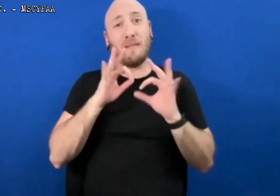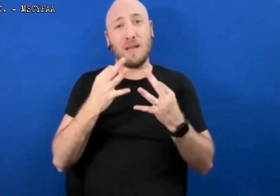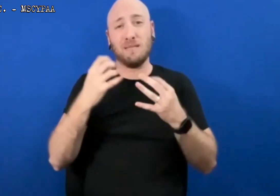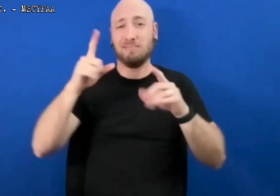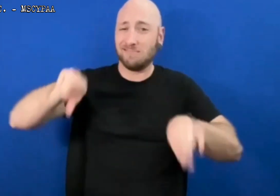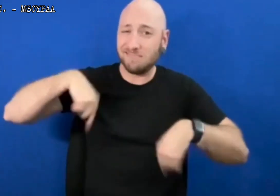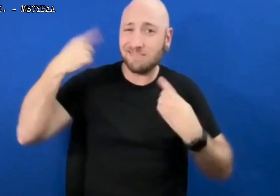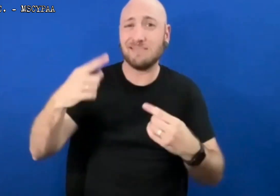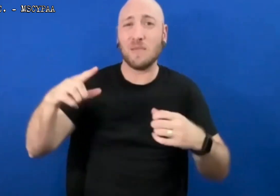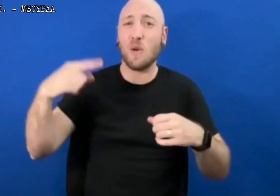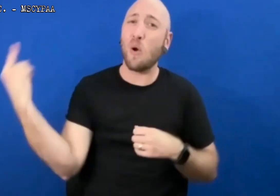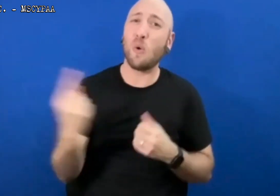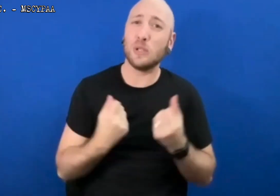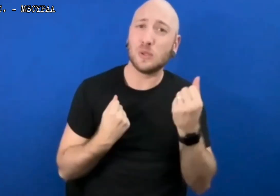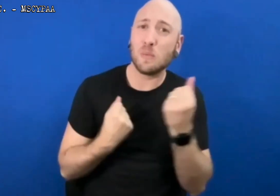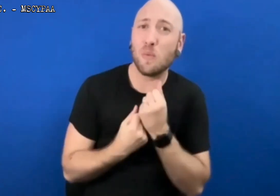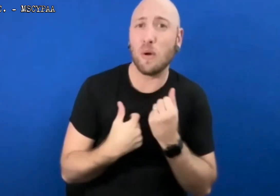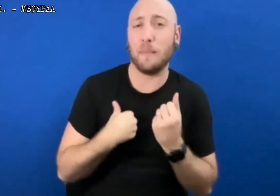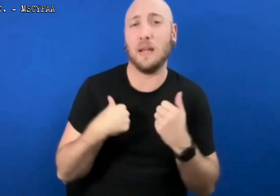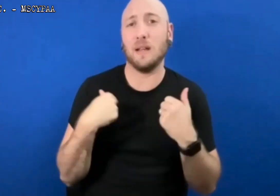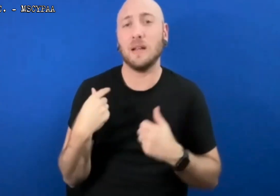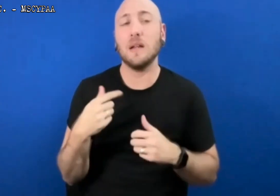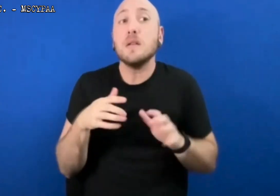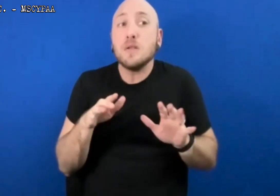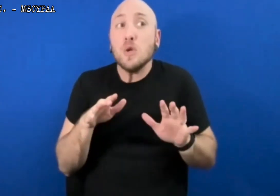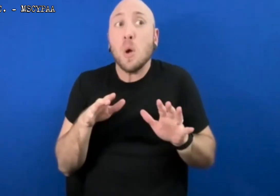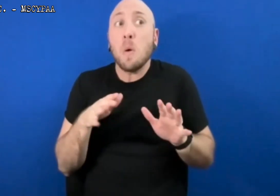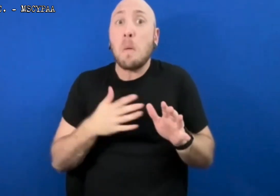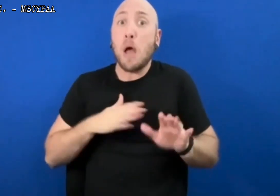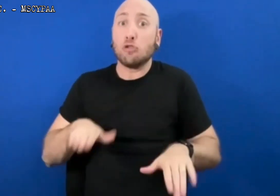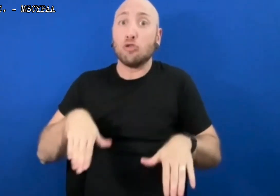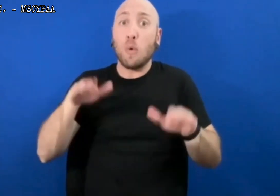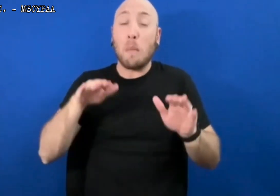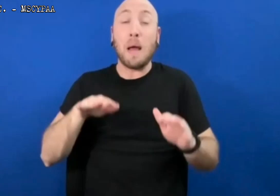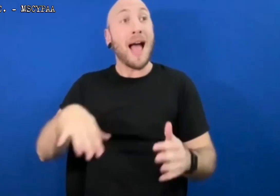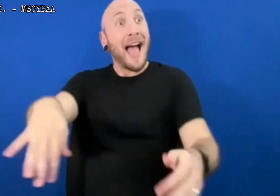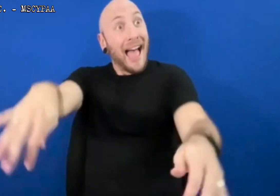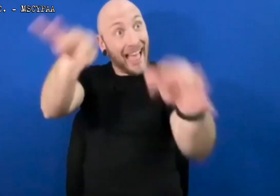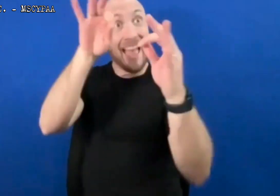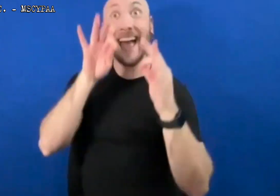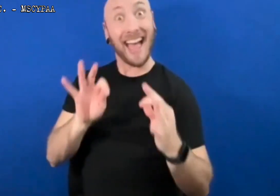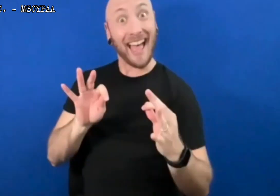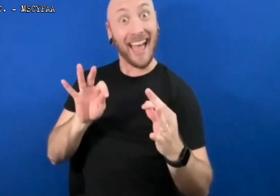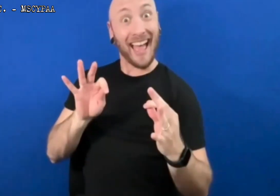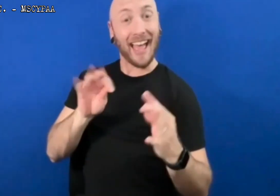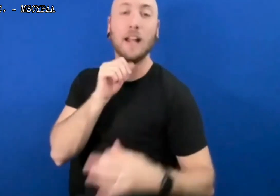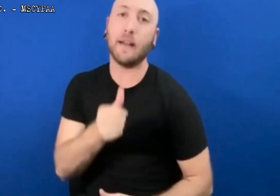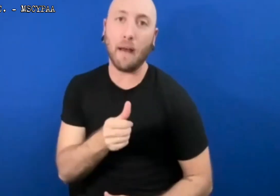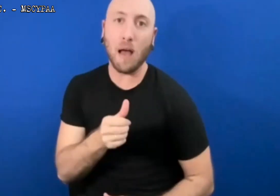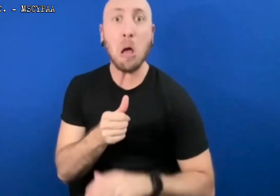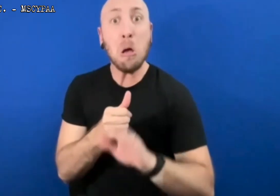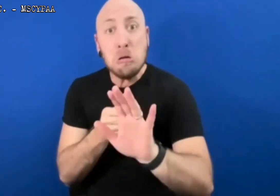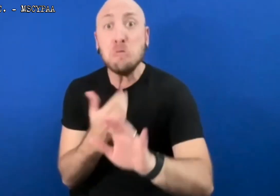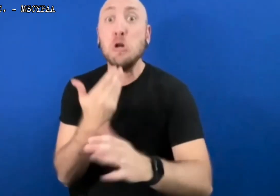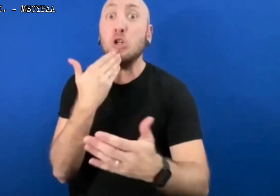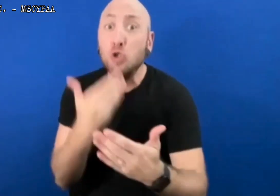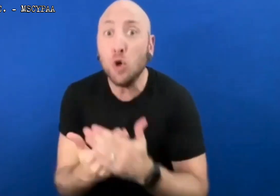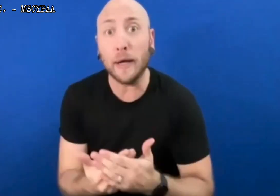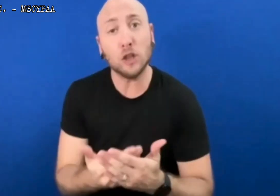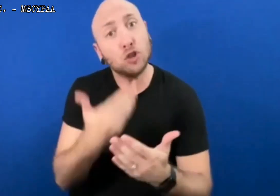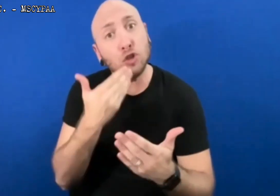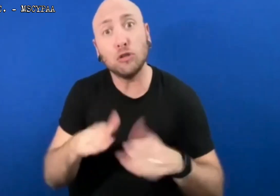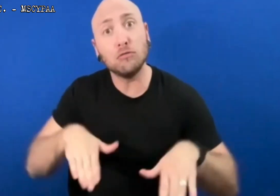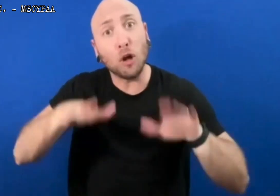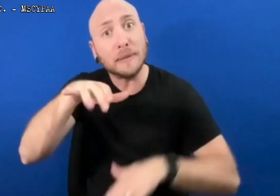and it wasn't a perfect upbringing, but it was really good. And I don't know, going